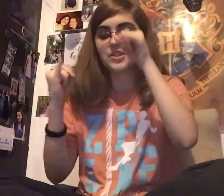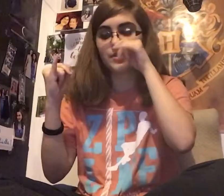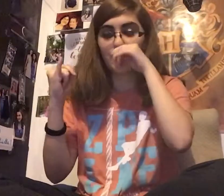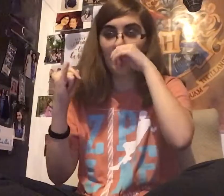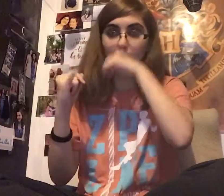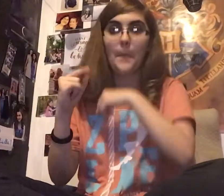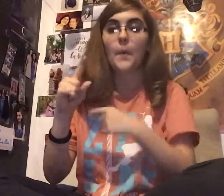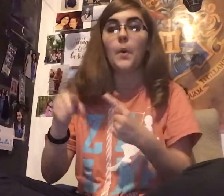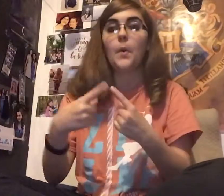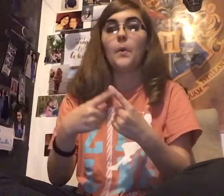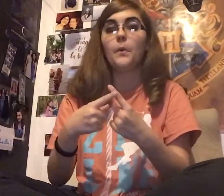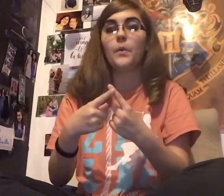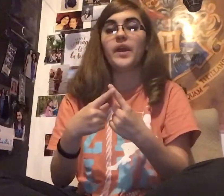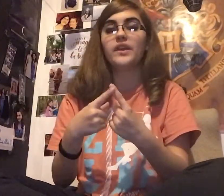imagine when